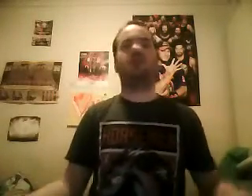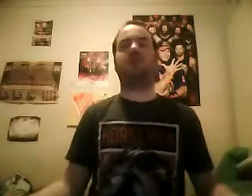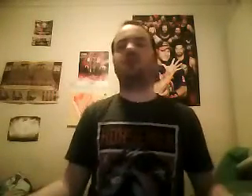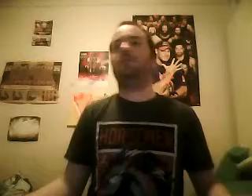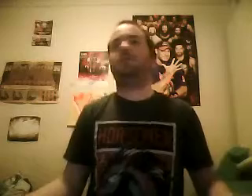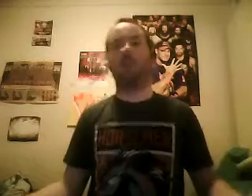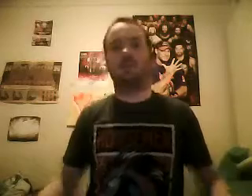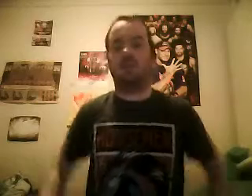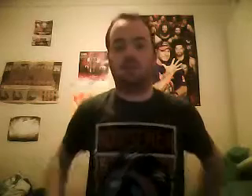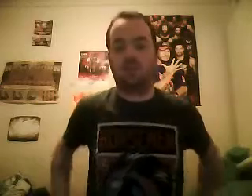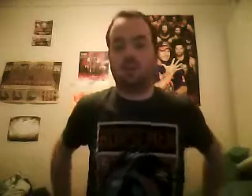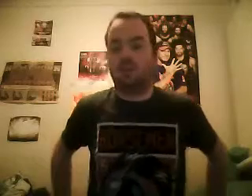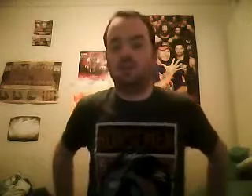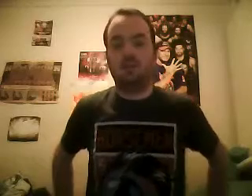them feuding with each other.